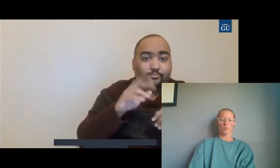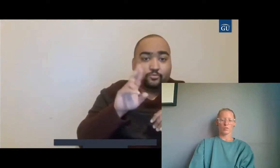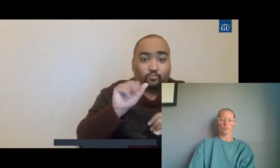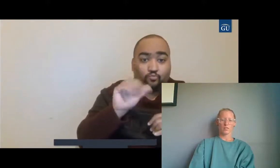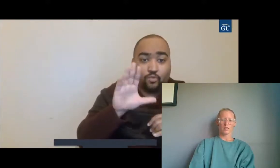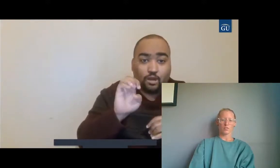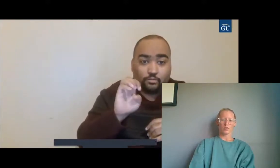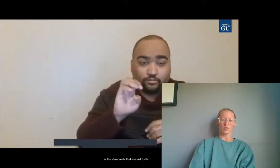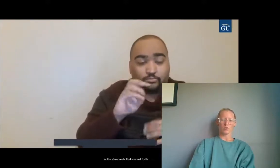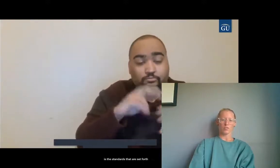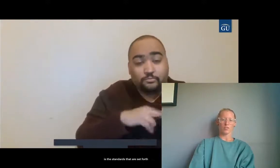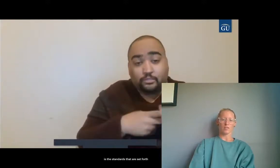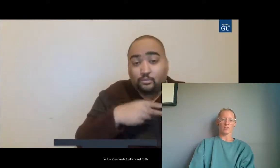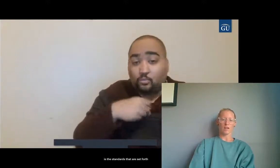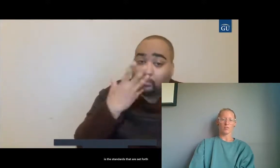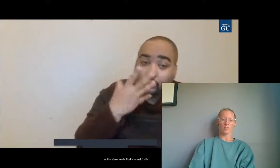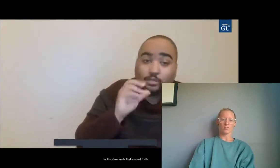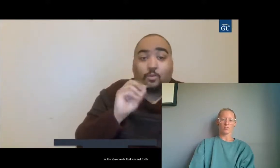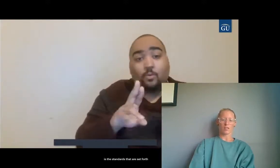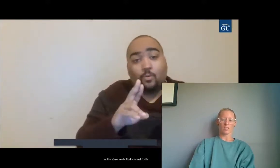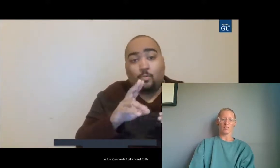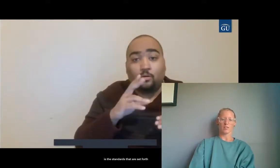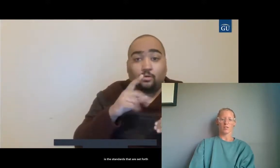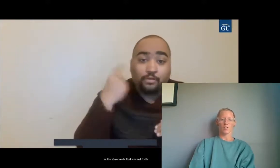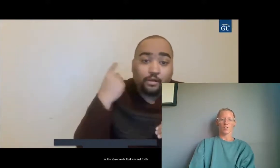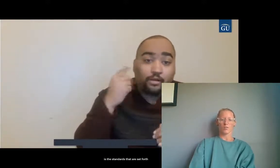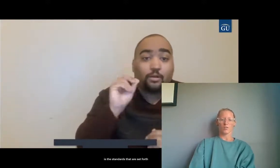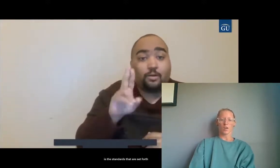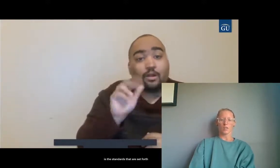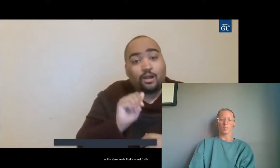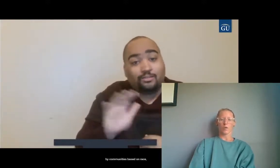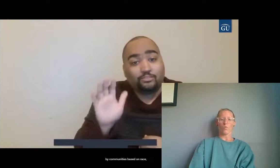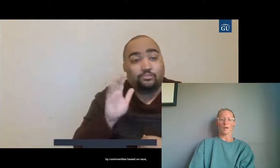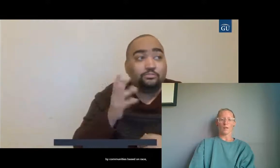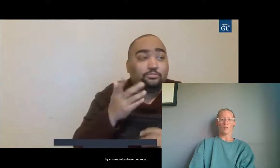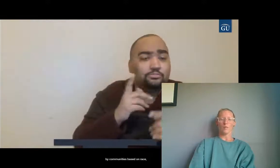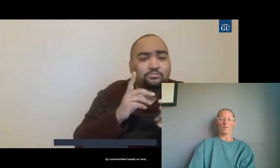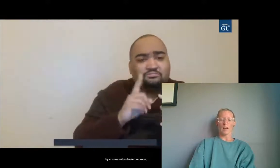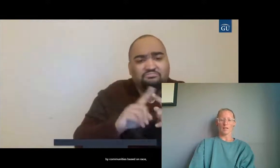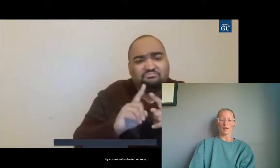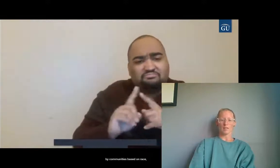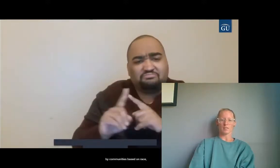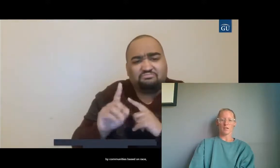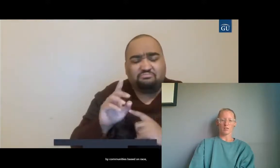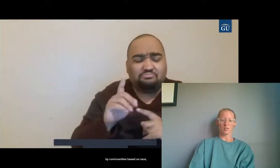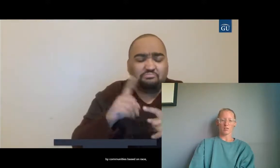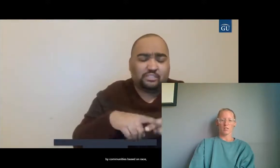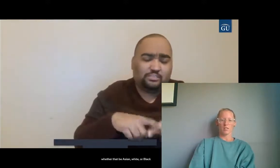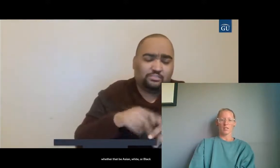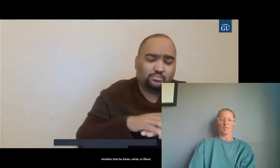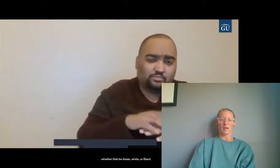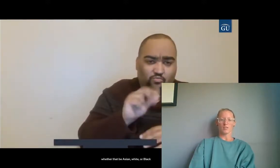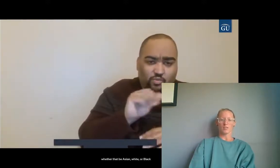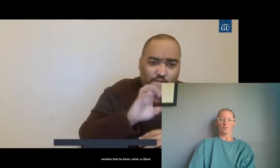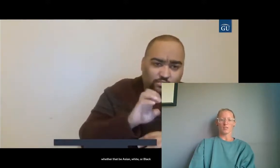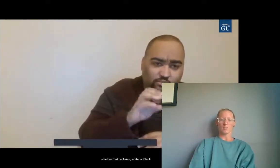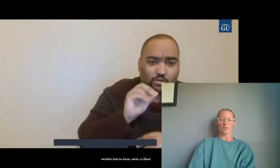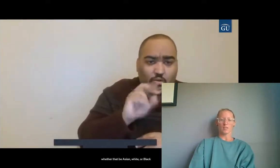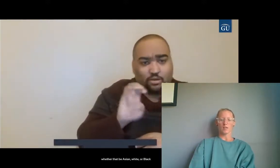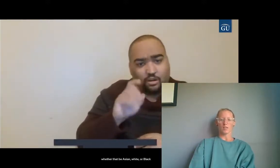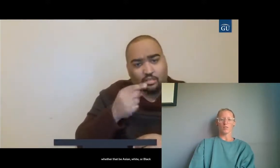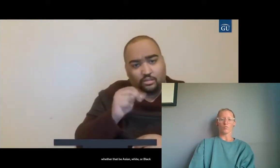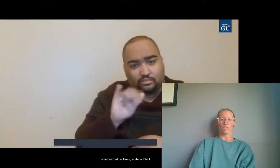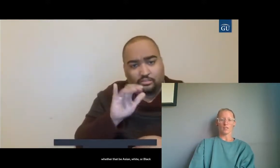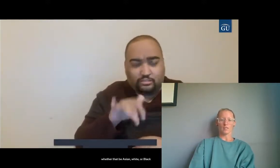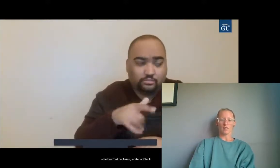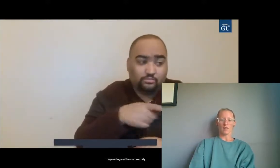I remember when those standards were established, and they're talking about white and black ASL and how the difference